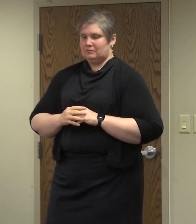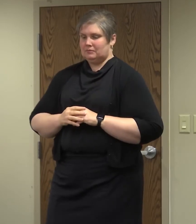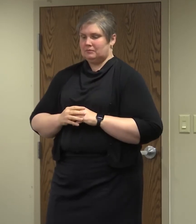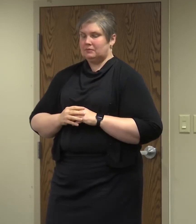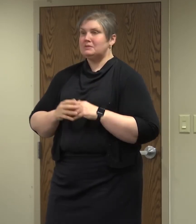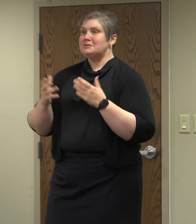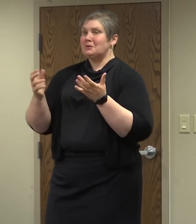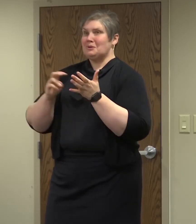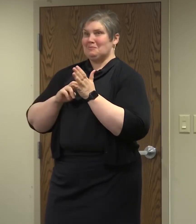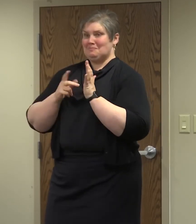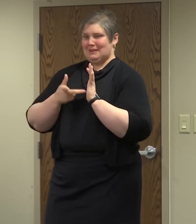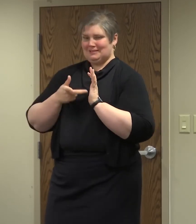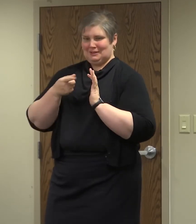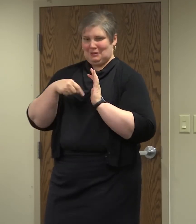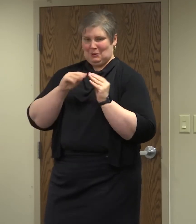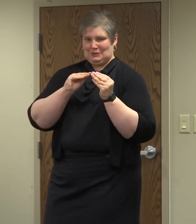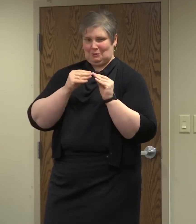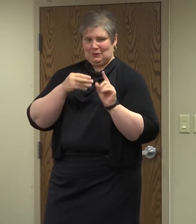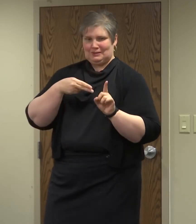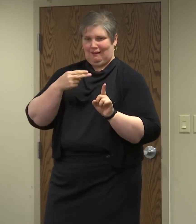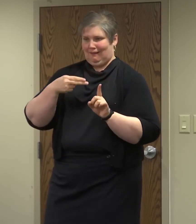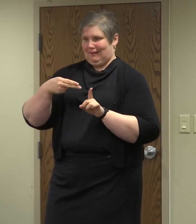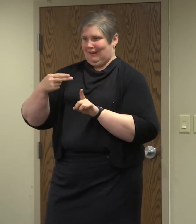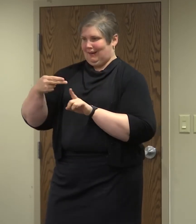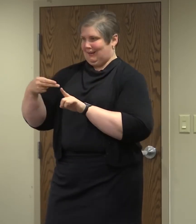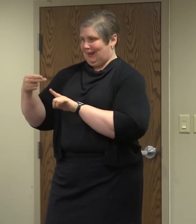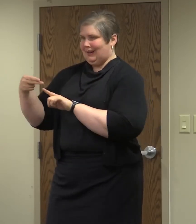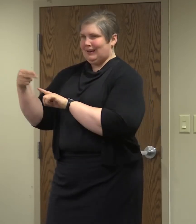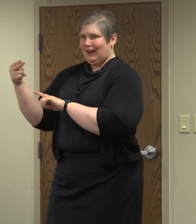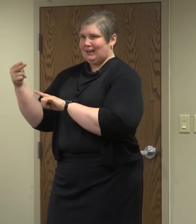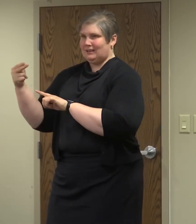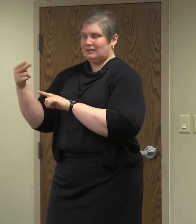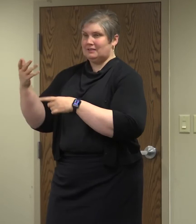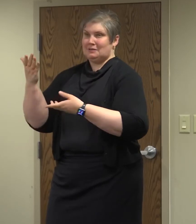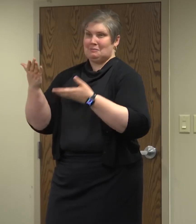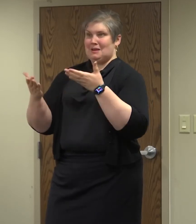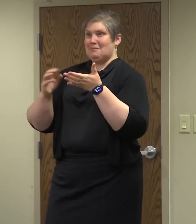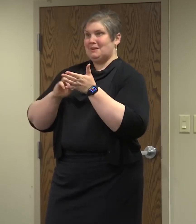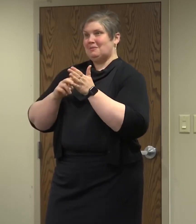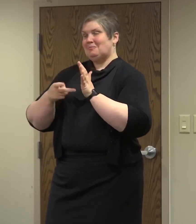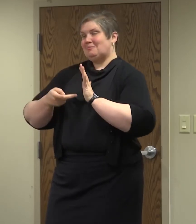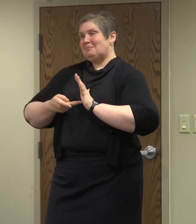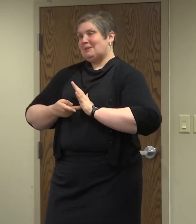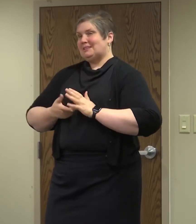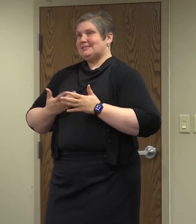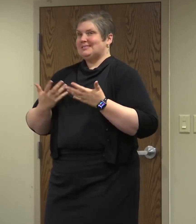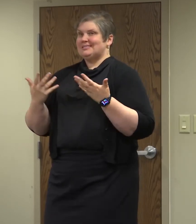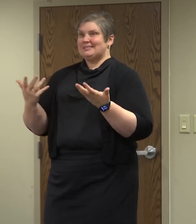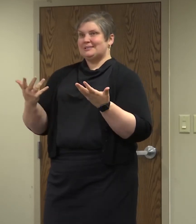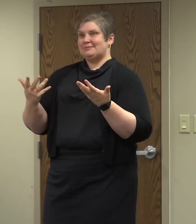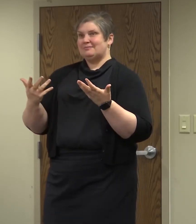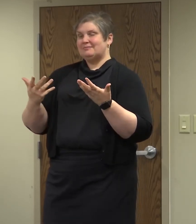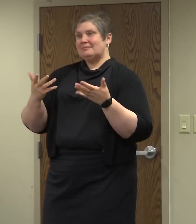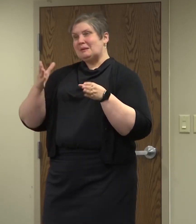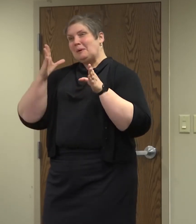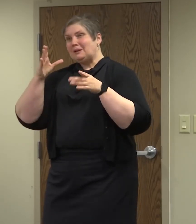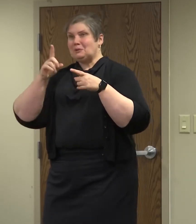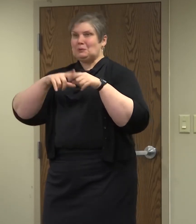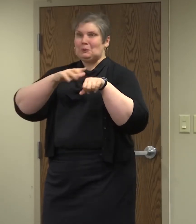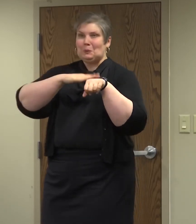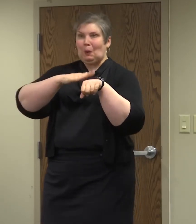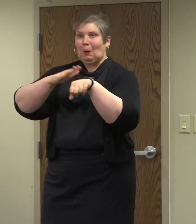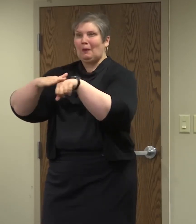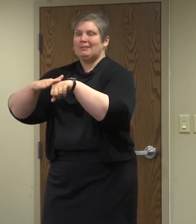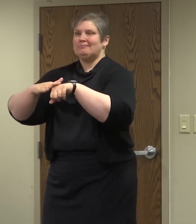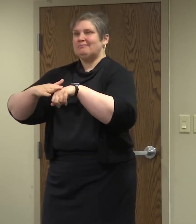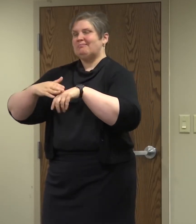high transmission, and so maybe people have just stopped looking at the stop signs, maybe they've just totally ignored it. And I hear, well, how are we